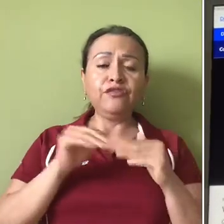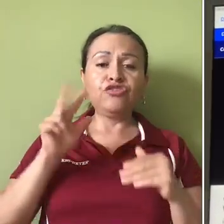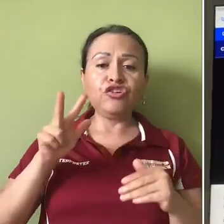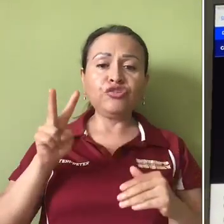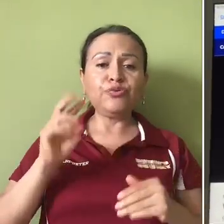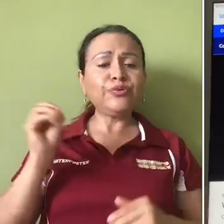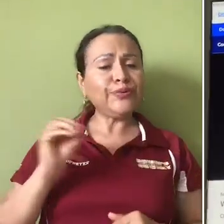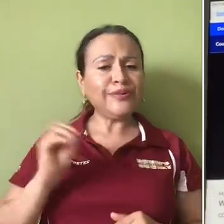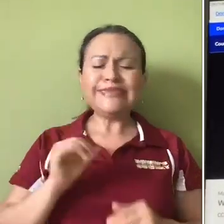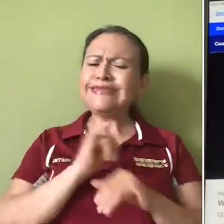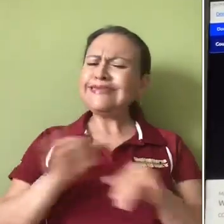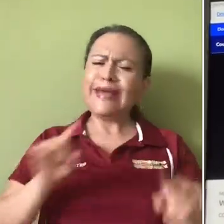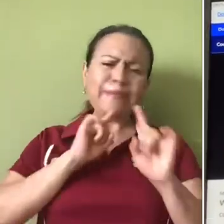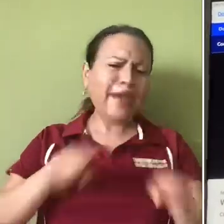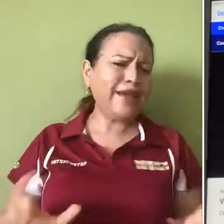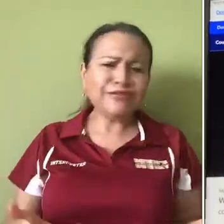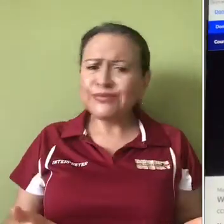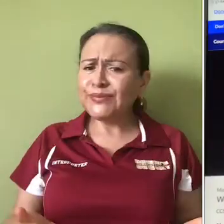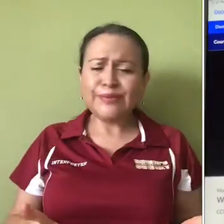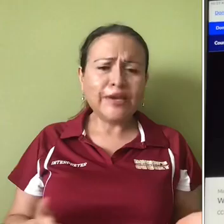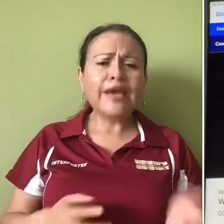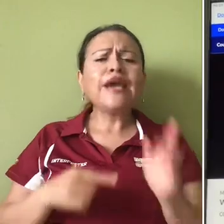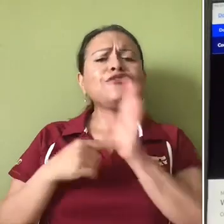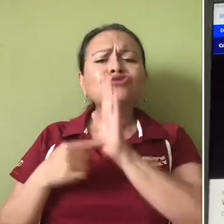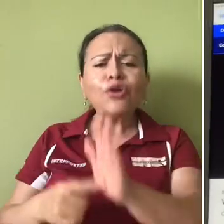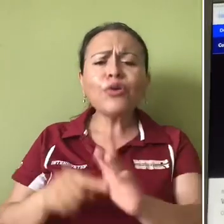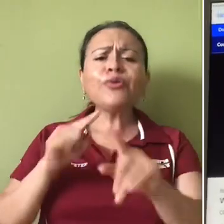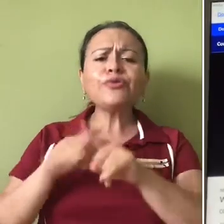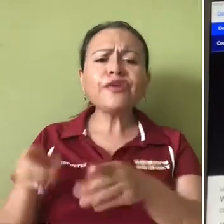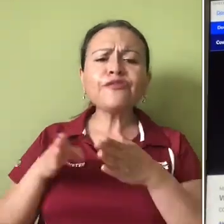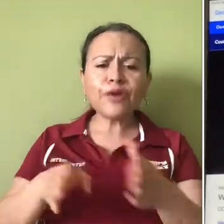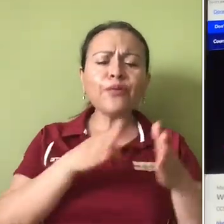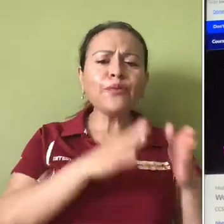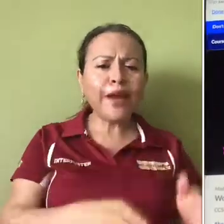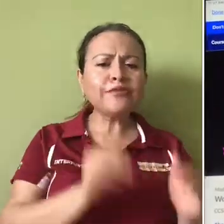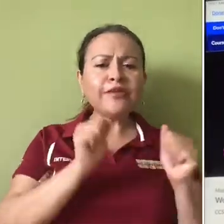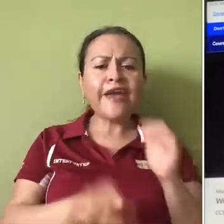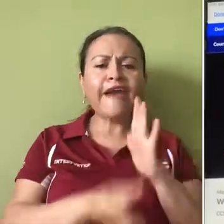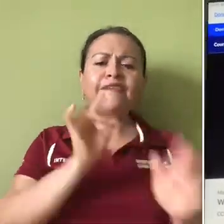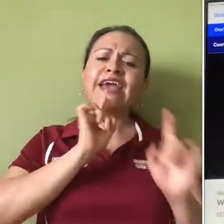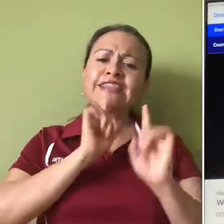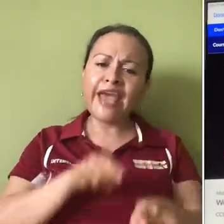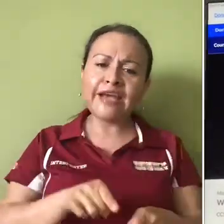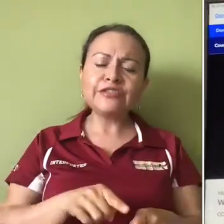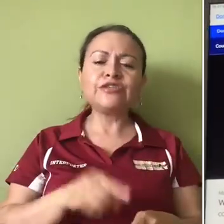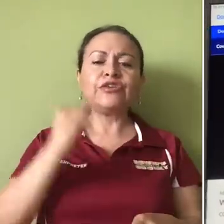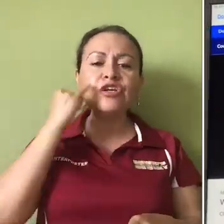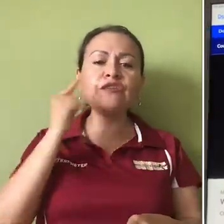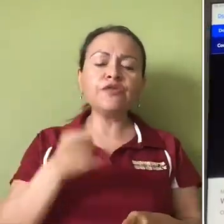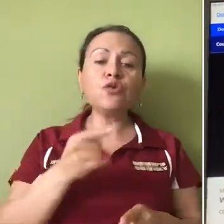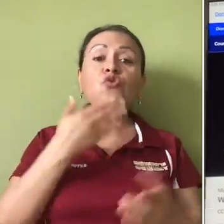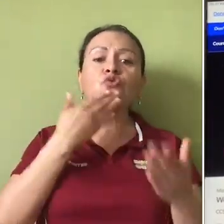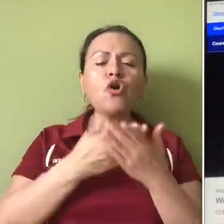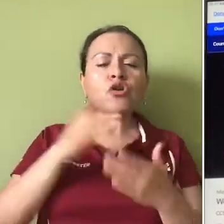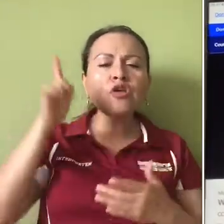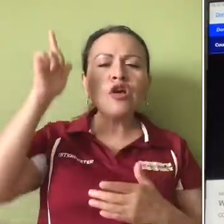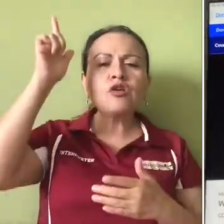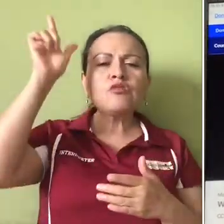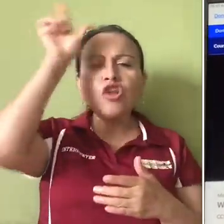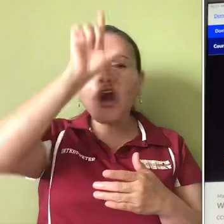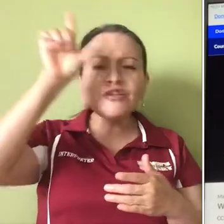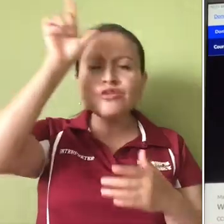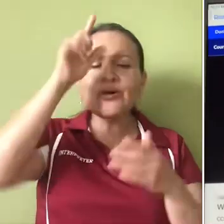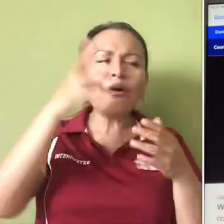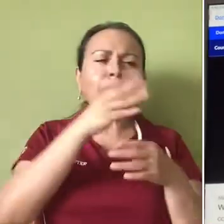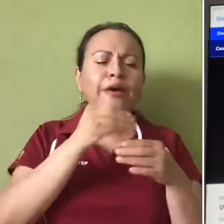got the same answer. I just wanted to do that to show you that there are multiple ways to do these problems. And as long as you're doing things that are logically consistent, you're